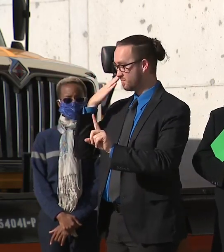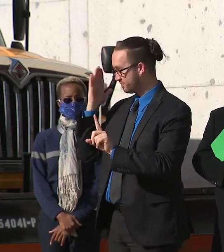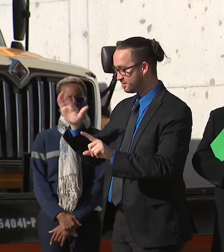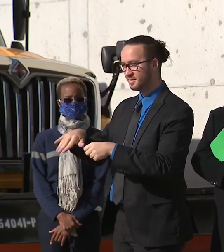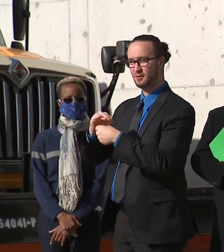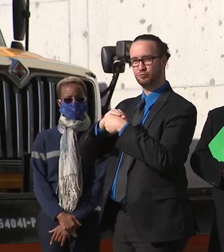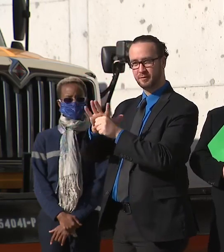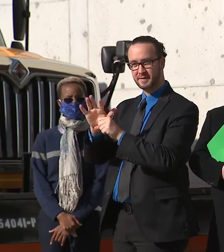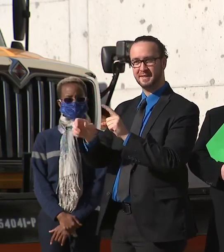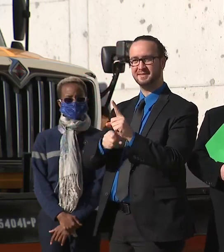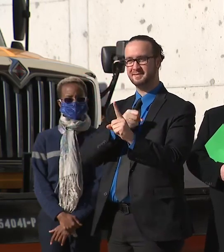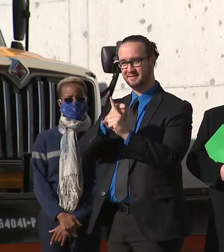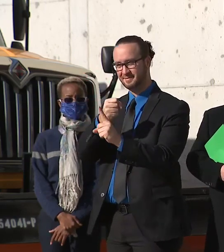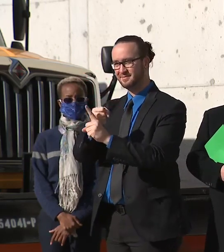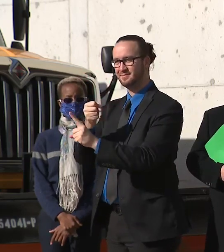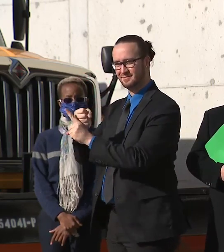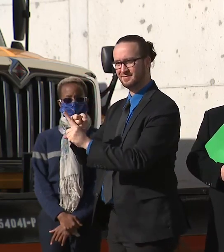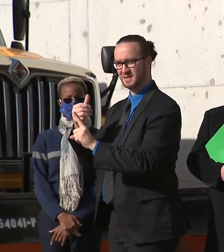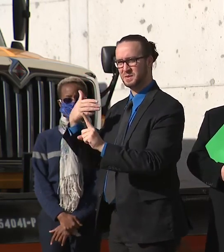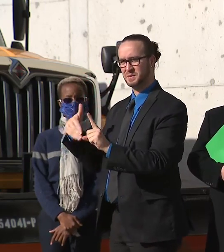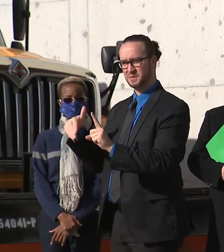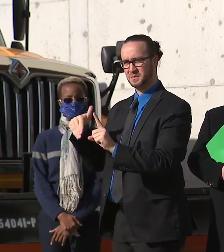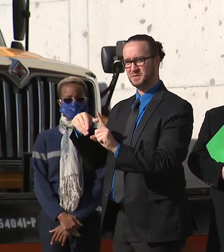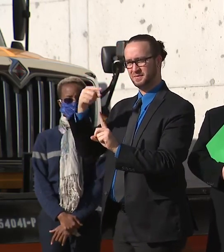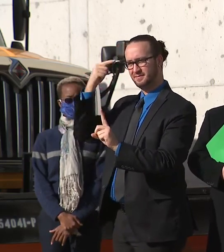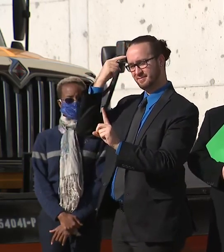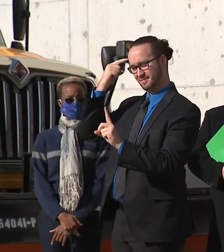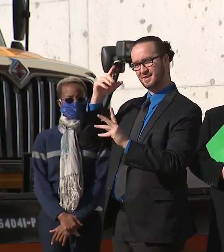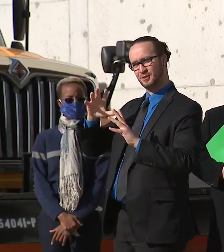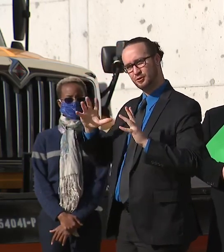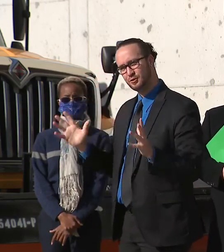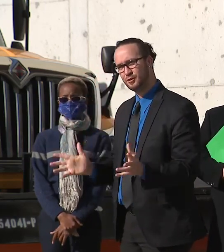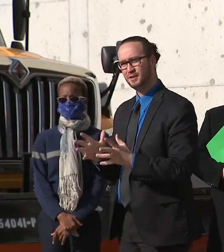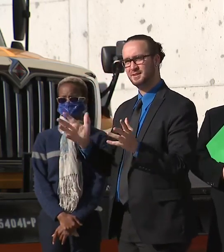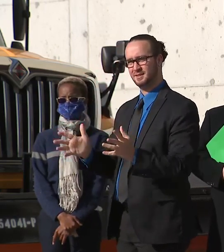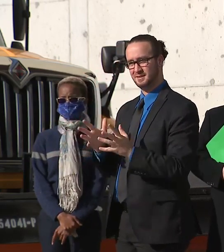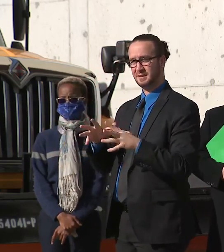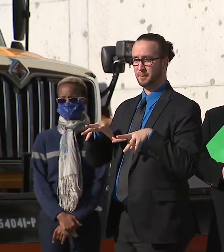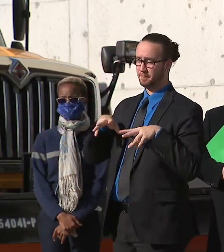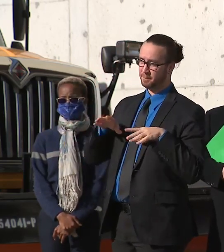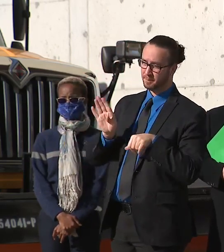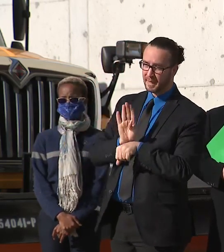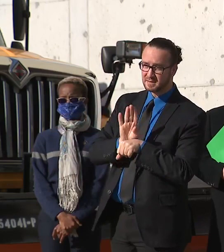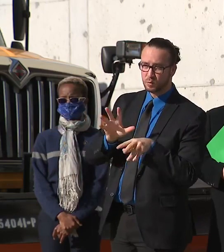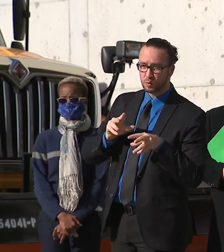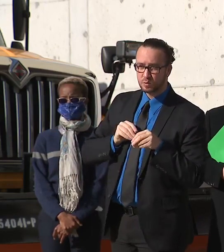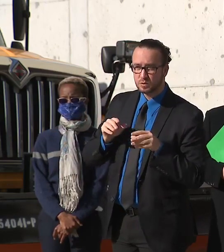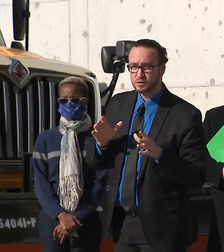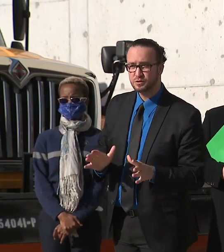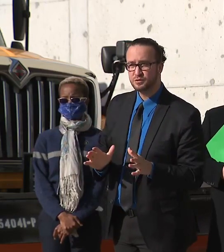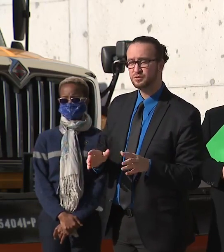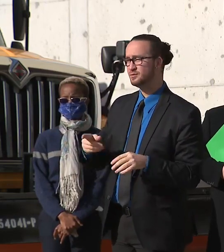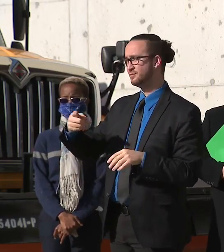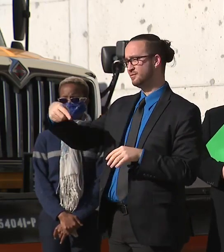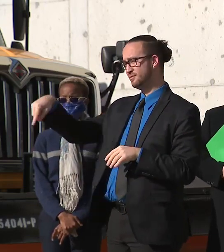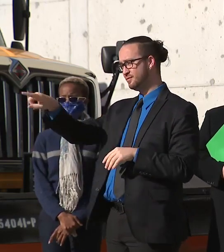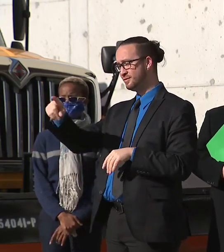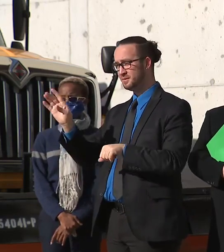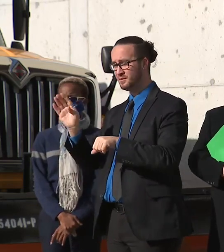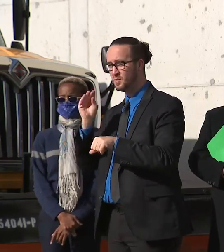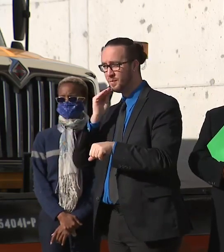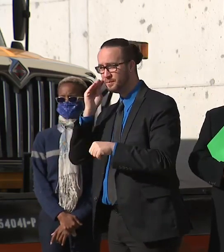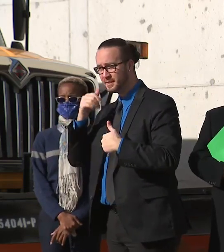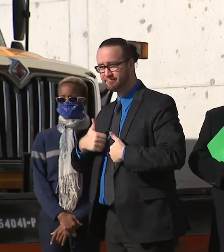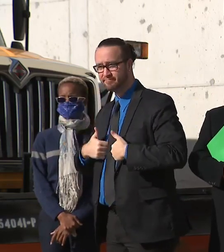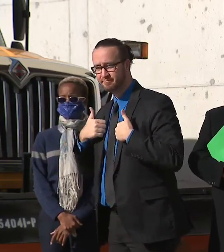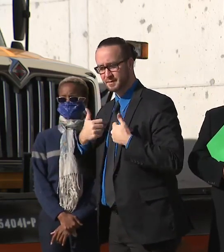mind, I encourage business owners and residents to be a good neighbor. Shovel your sidewalks, shovel your neighbor's sidewalks,